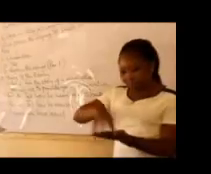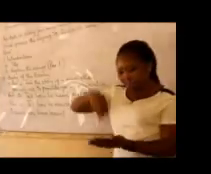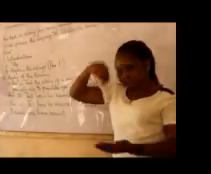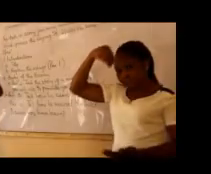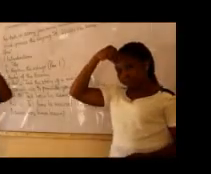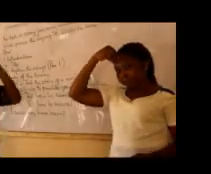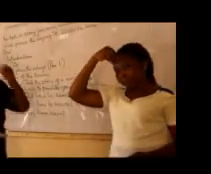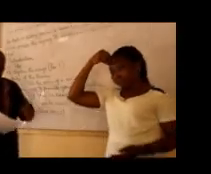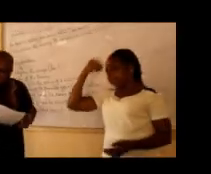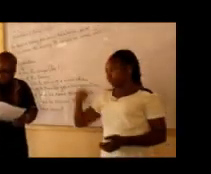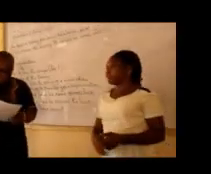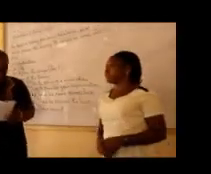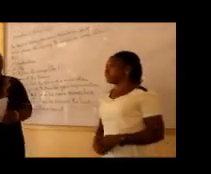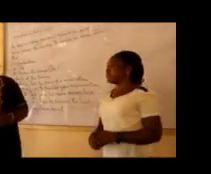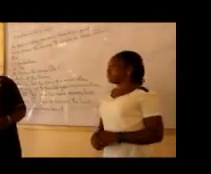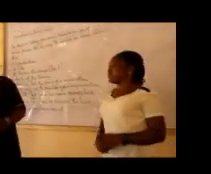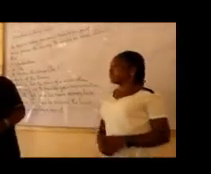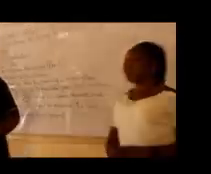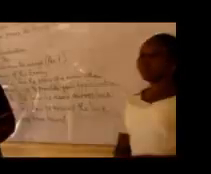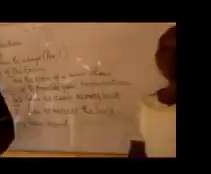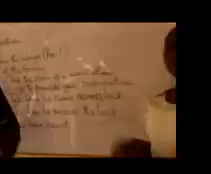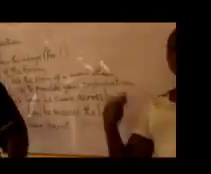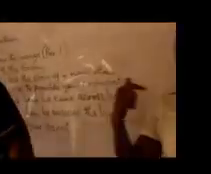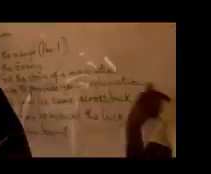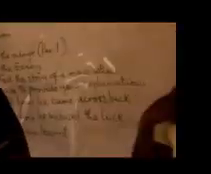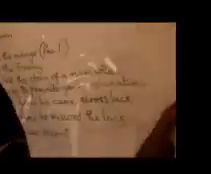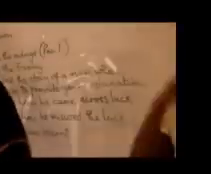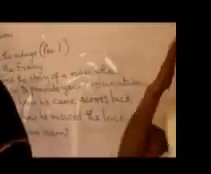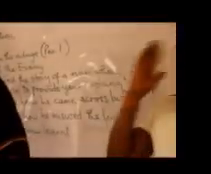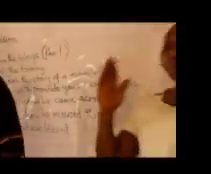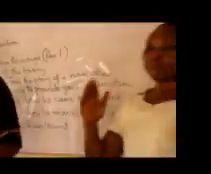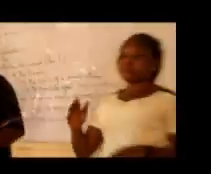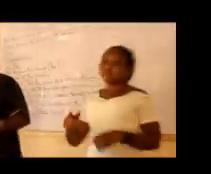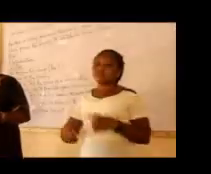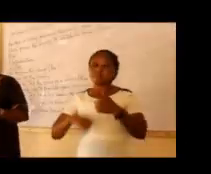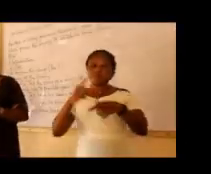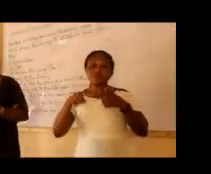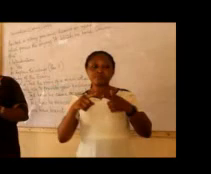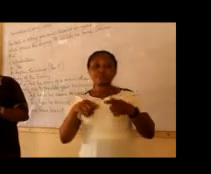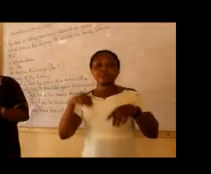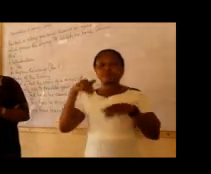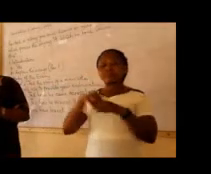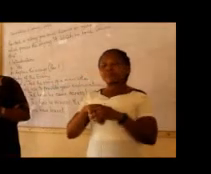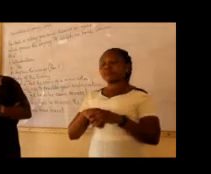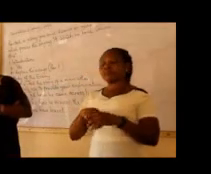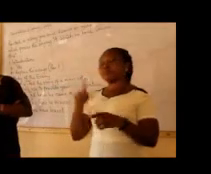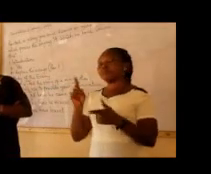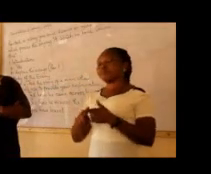Okay, we will now go into argumentative essay.